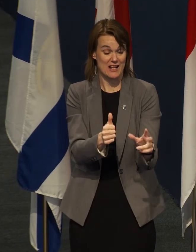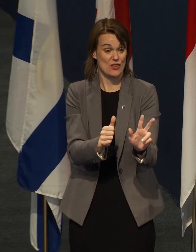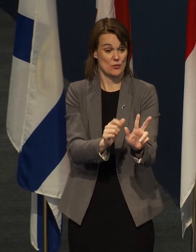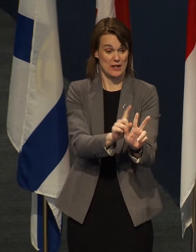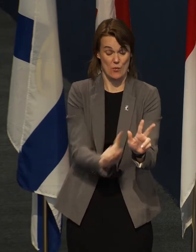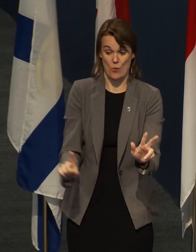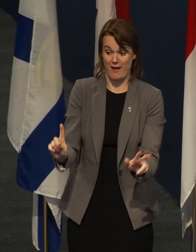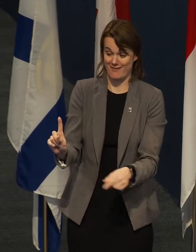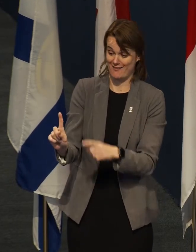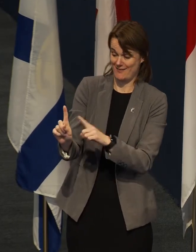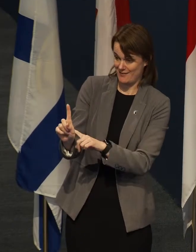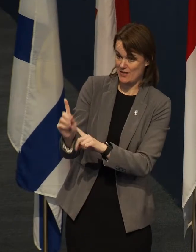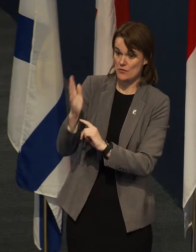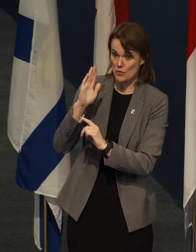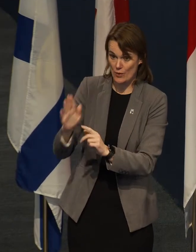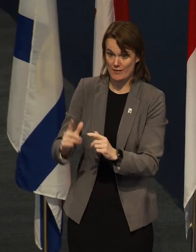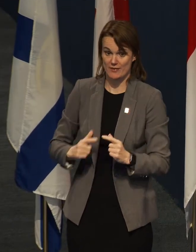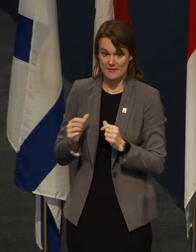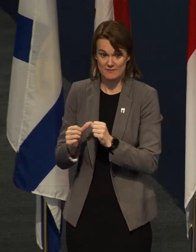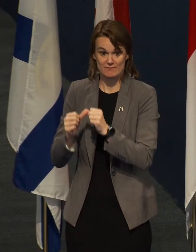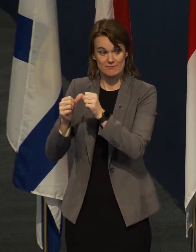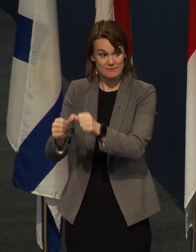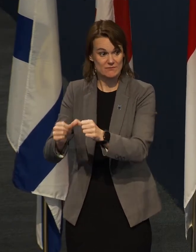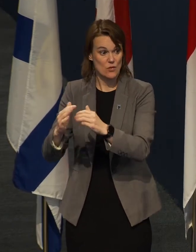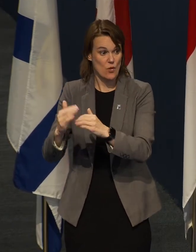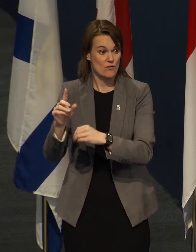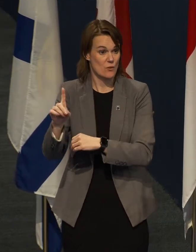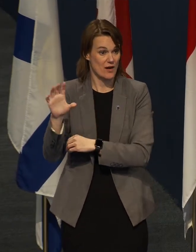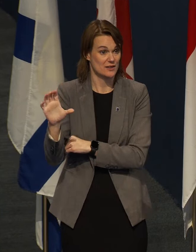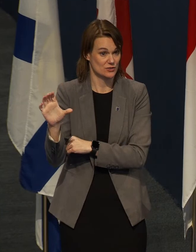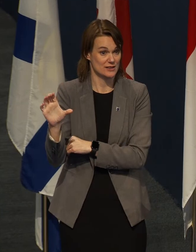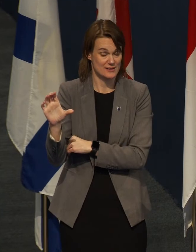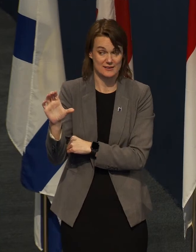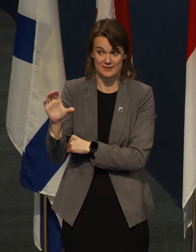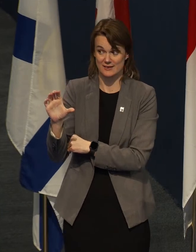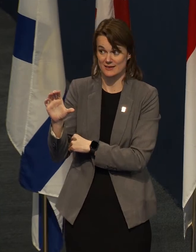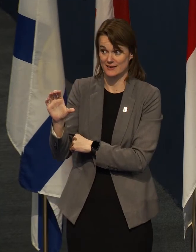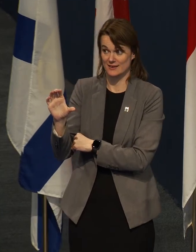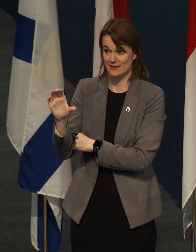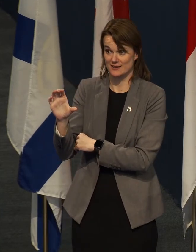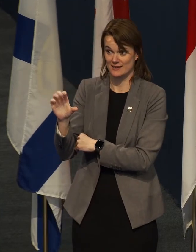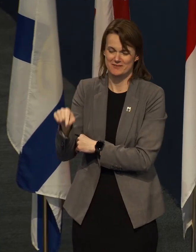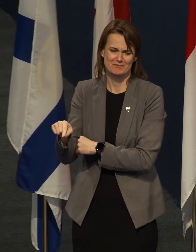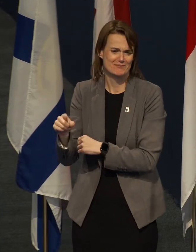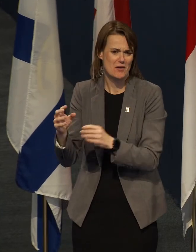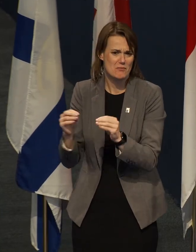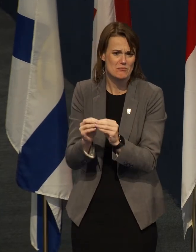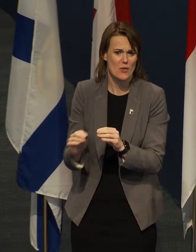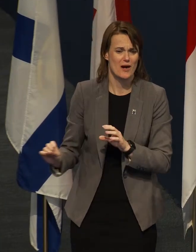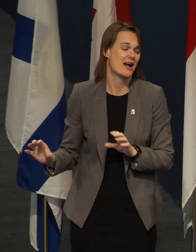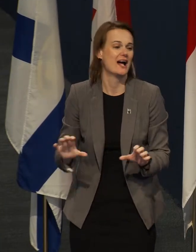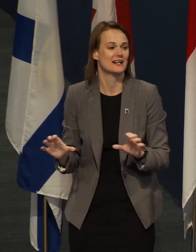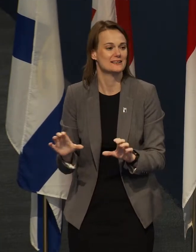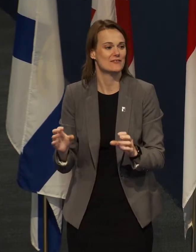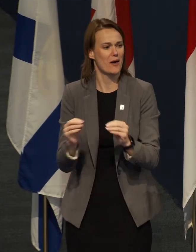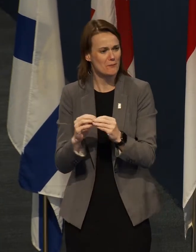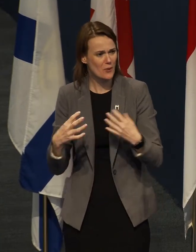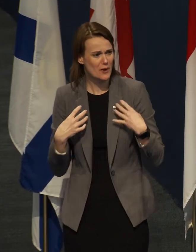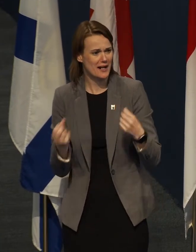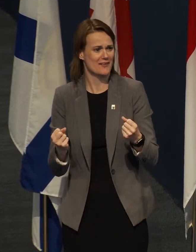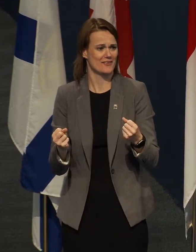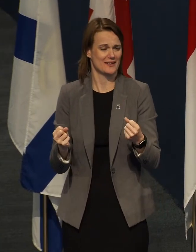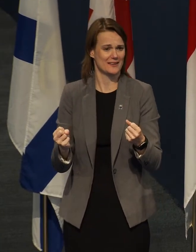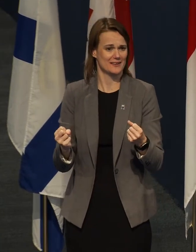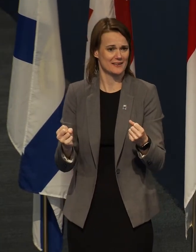3 chance of living to be more than 100 years old. And they'll have a much more active and healthier